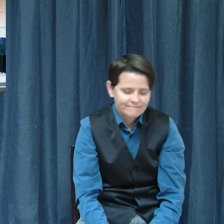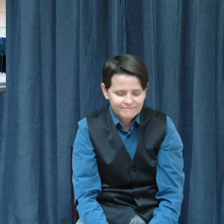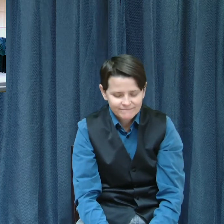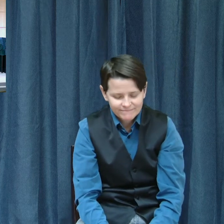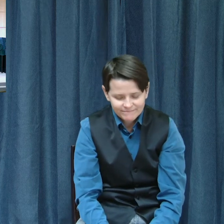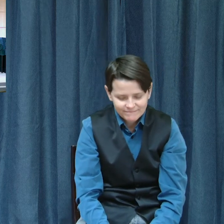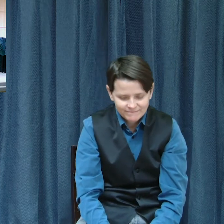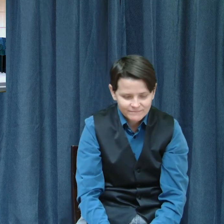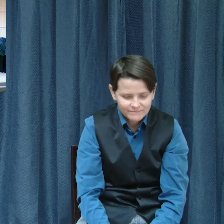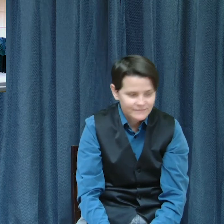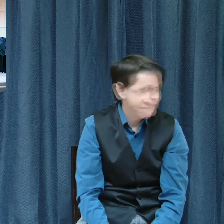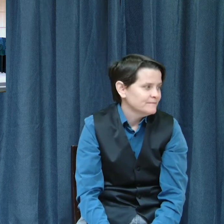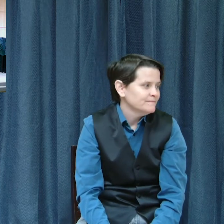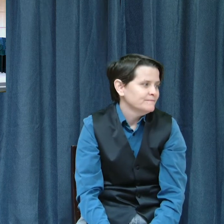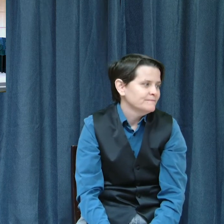It's a new